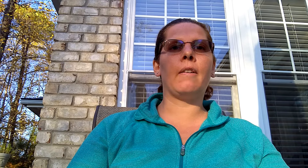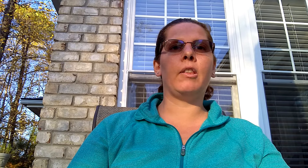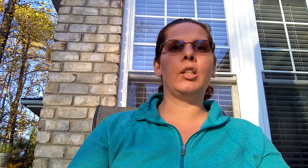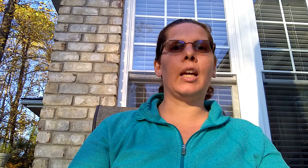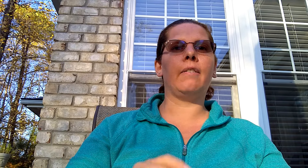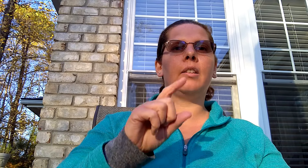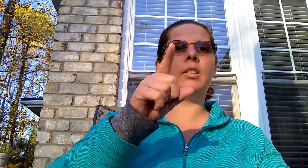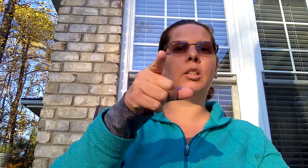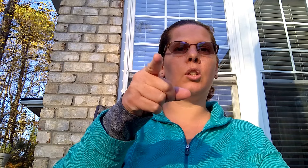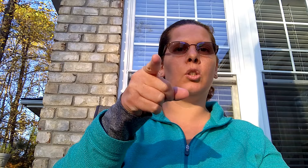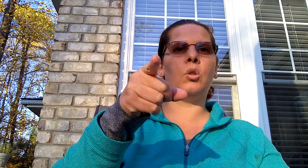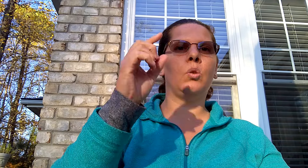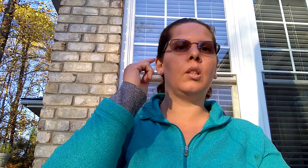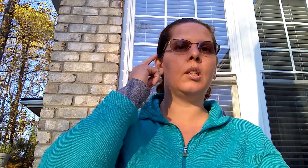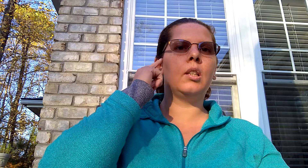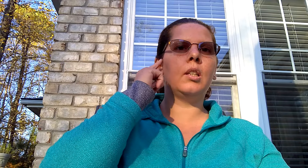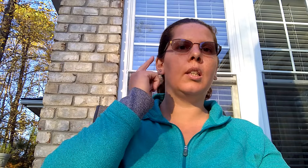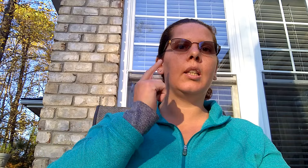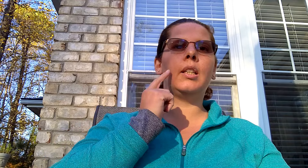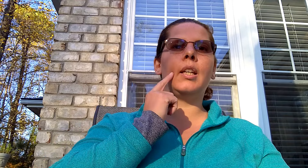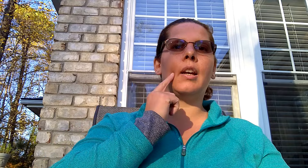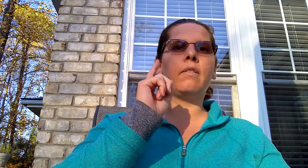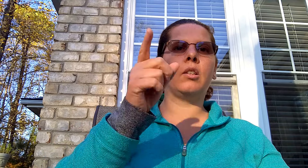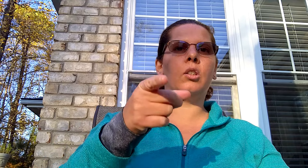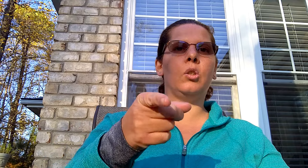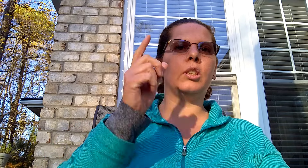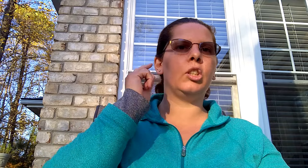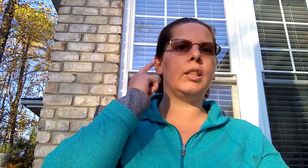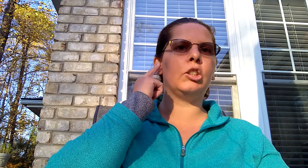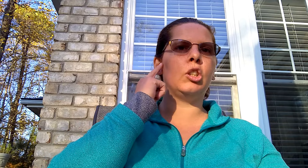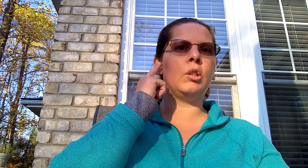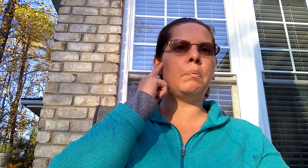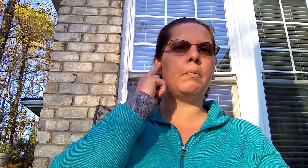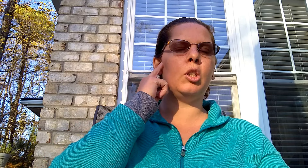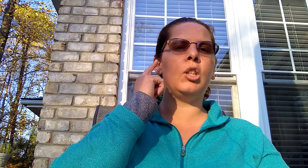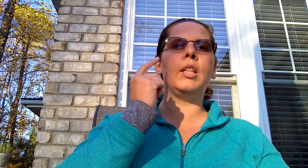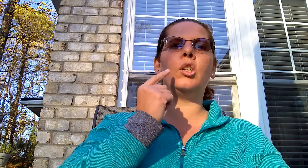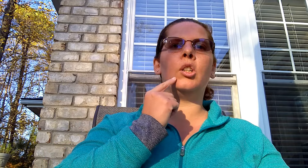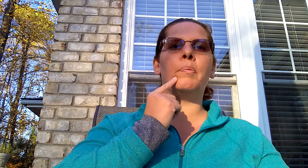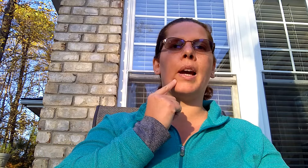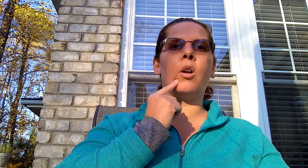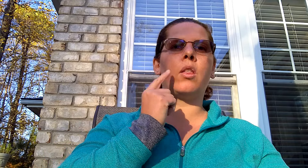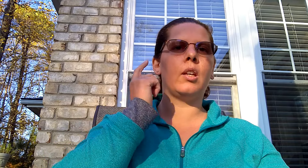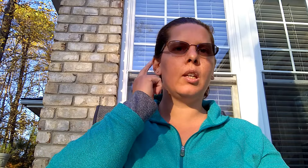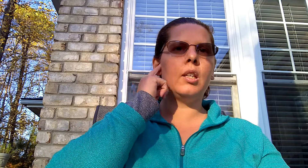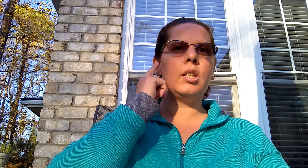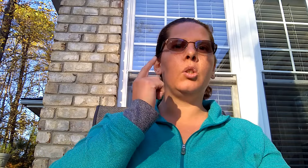they're deaf. So you, deaf, so you're touching your ear and your mouth. You